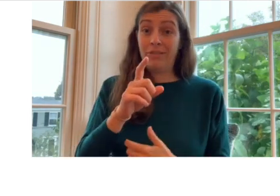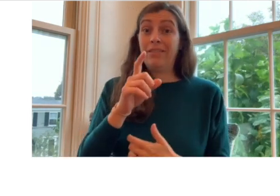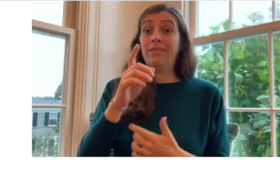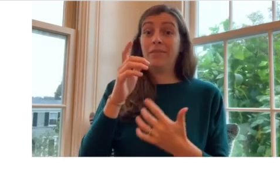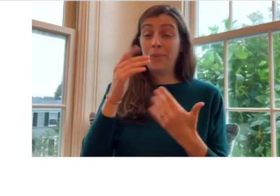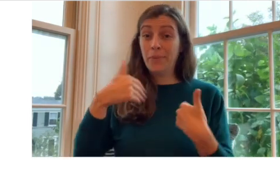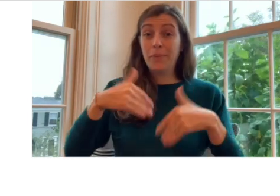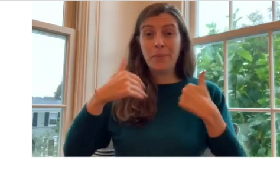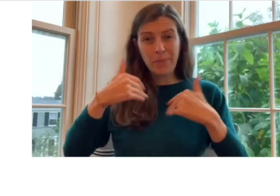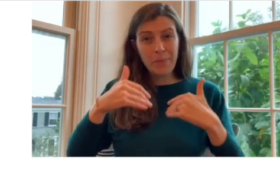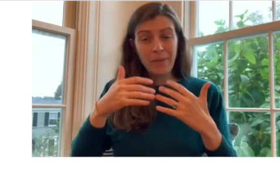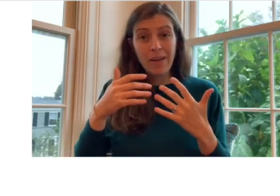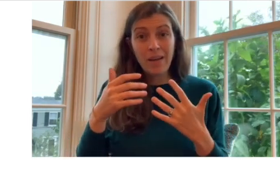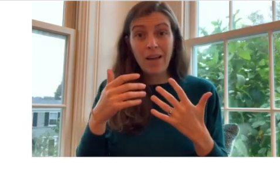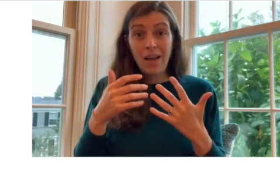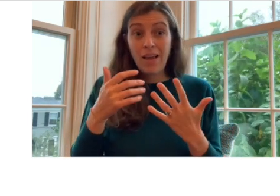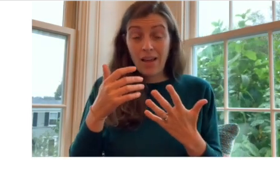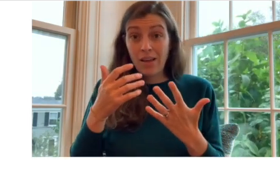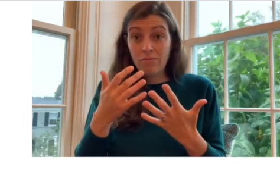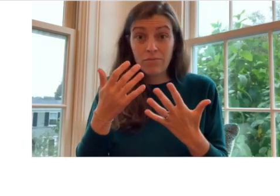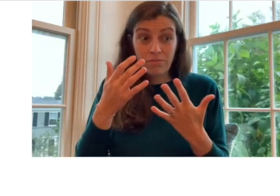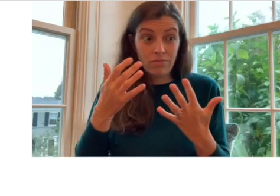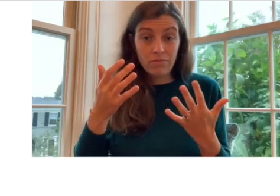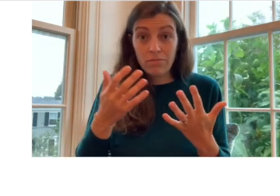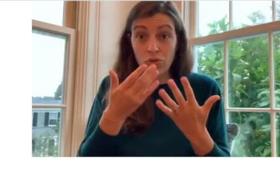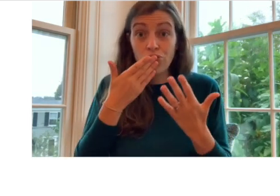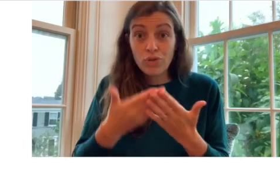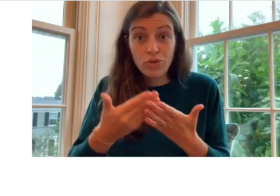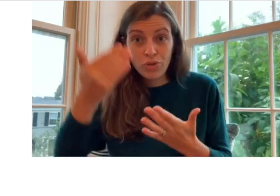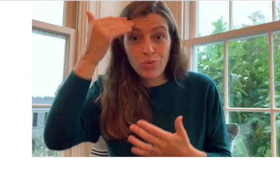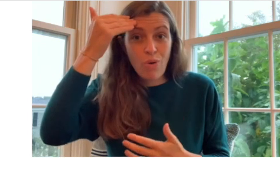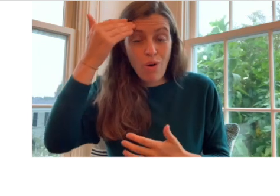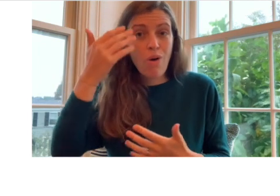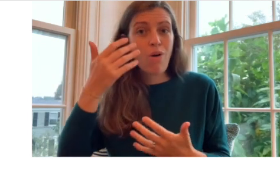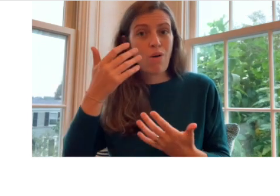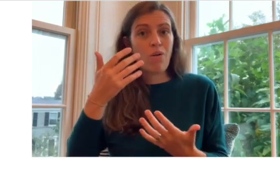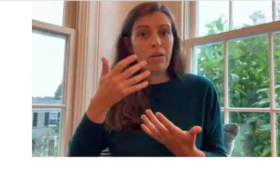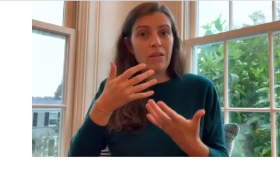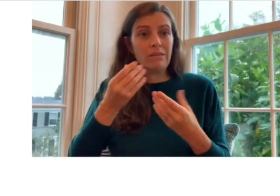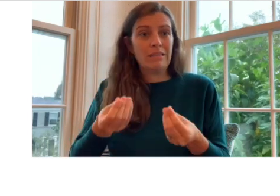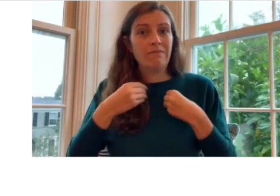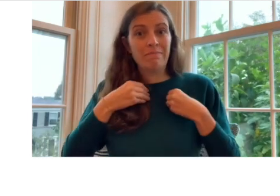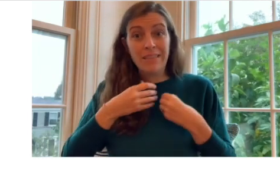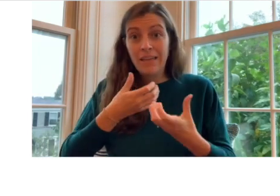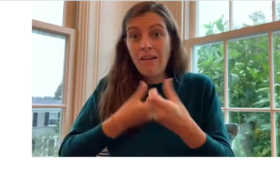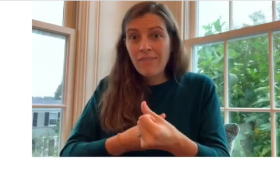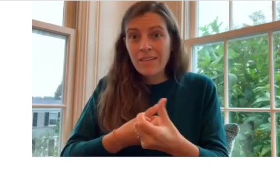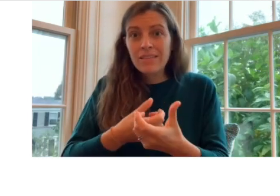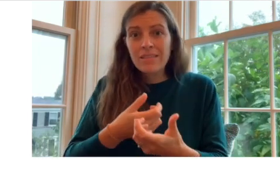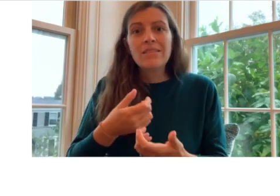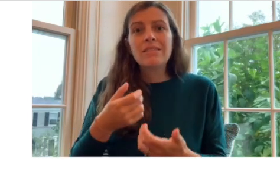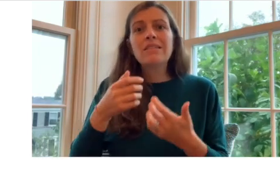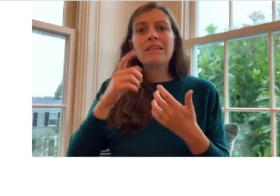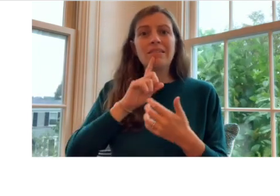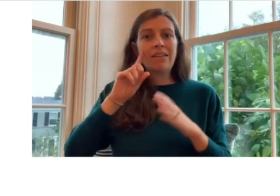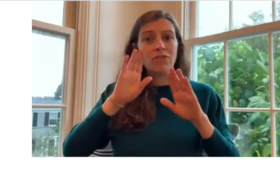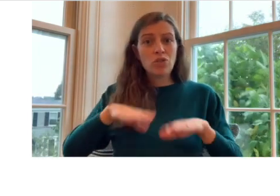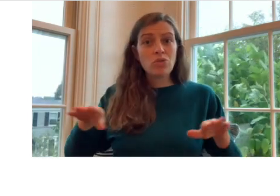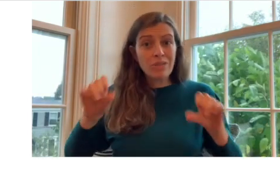see here in developing age-appropriate ASL vocabularies is in stark contrast to the relatively small spoken